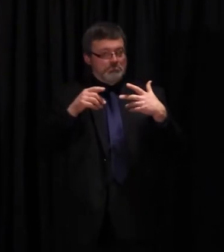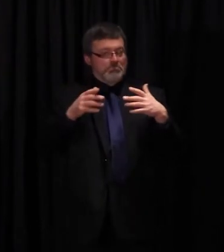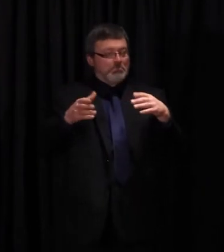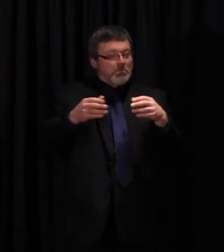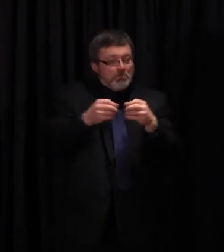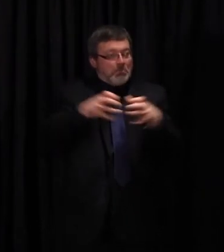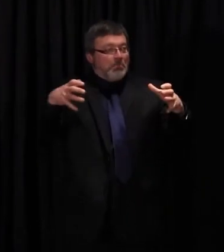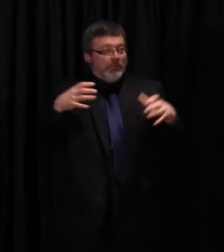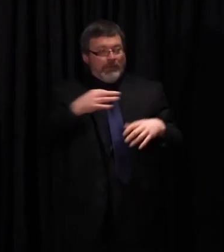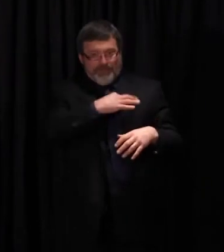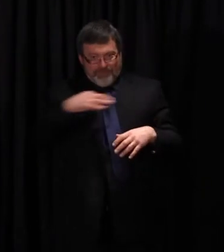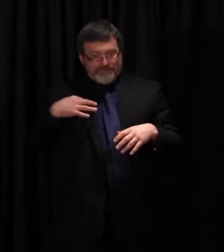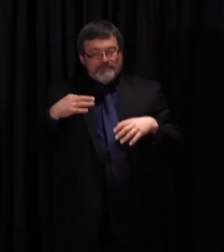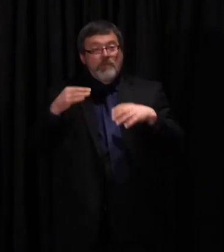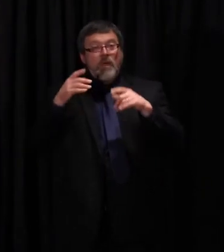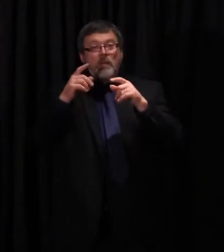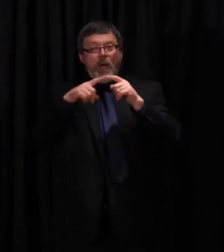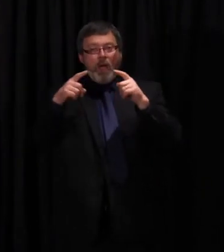them.